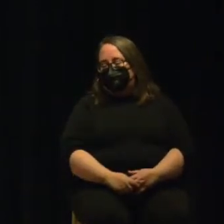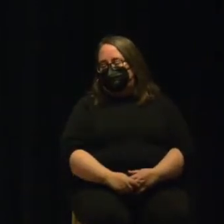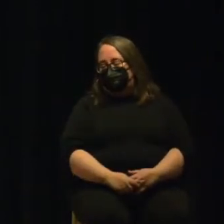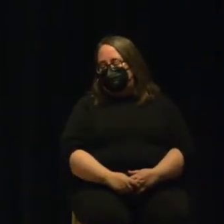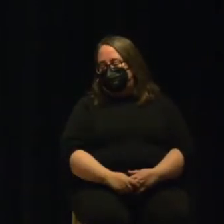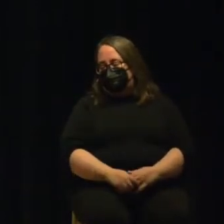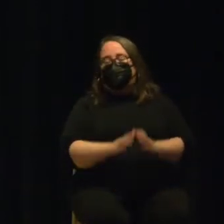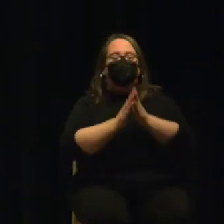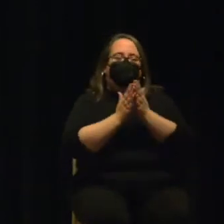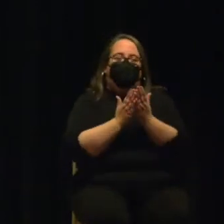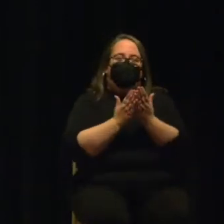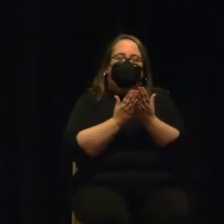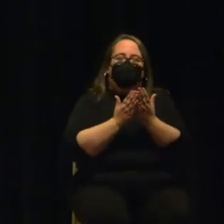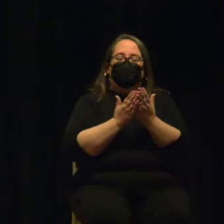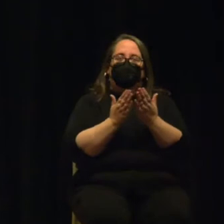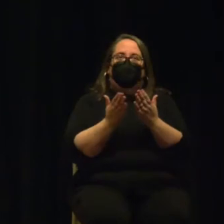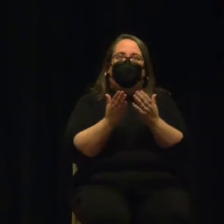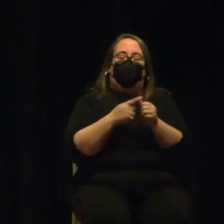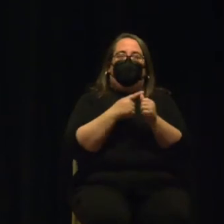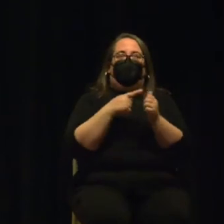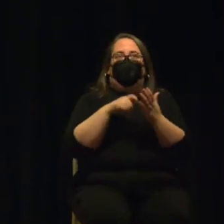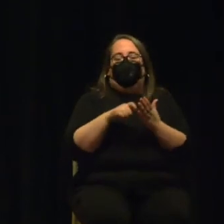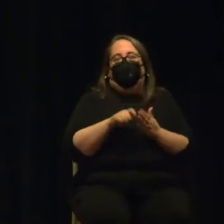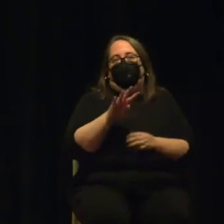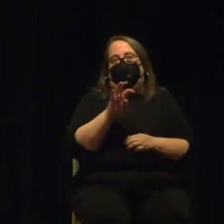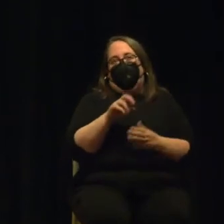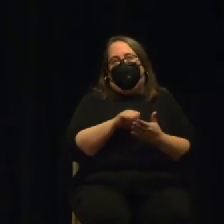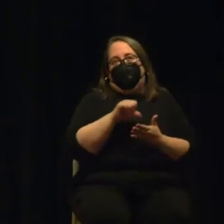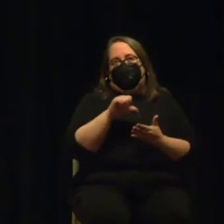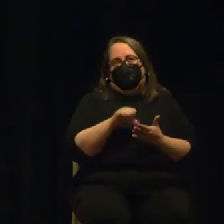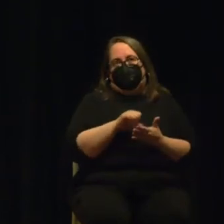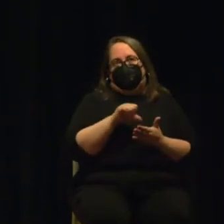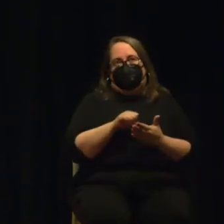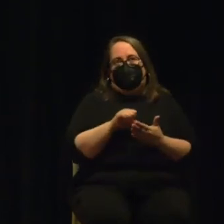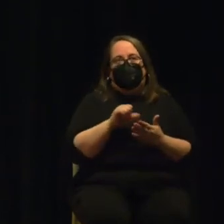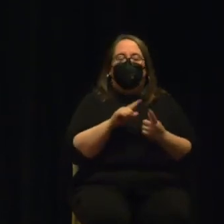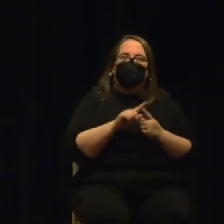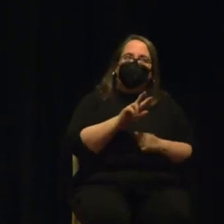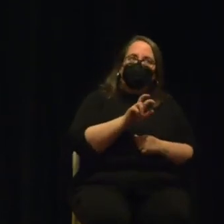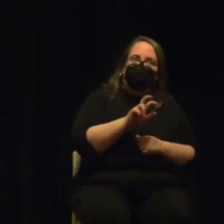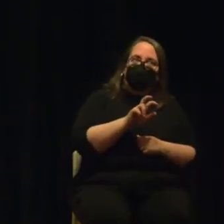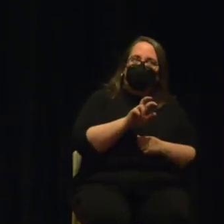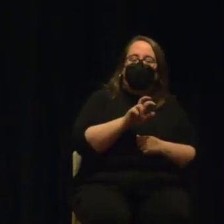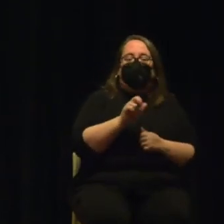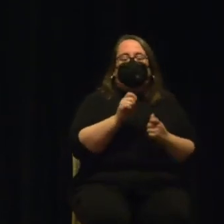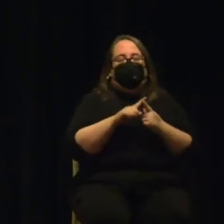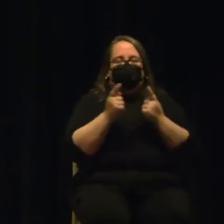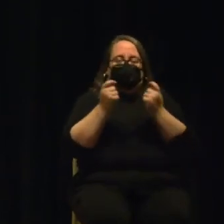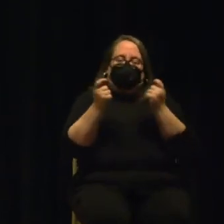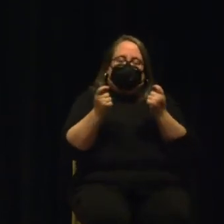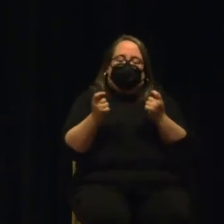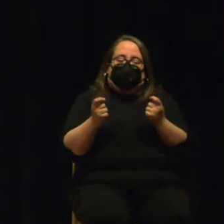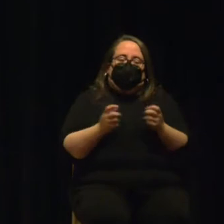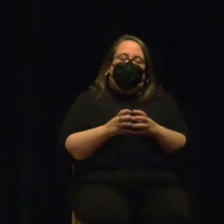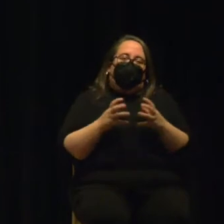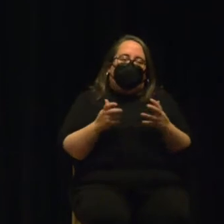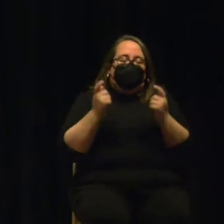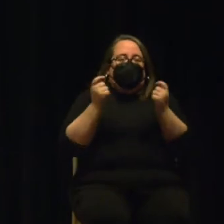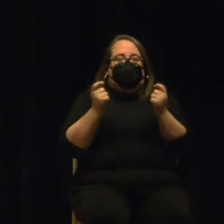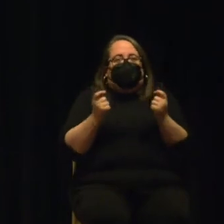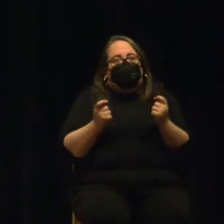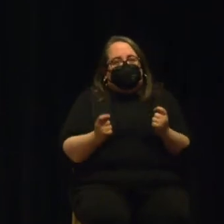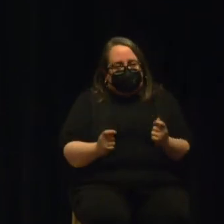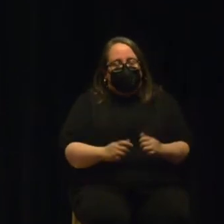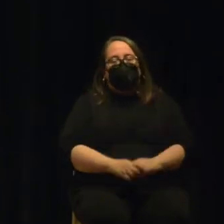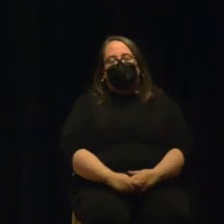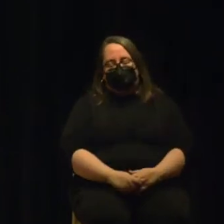about 400 pages on the first version of it, and we knew it was supposed to be 3, so we had to cut back so much. And all, you know, and a lot of